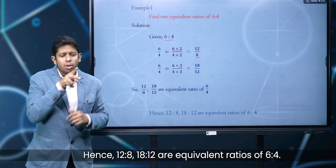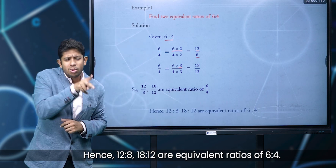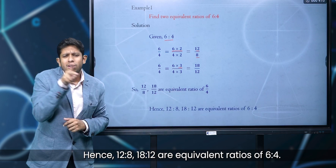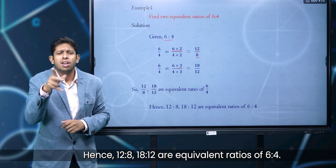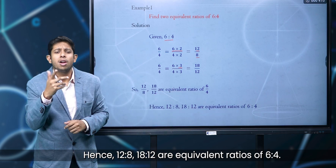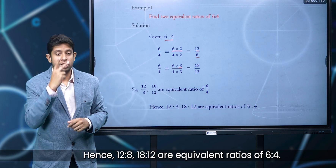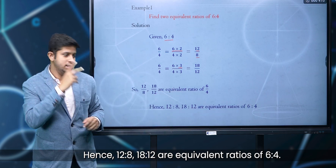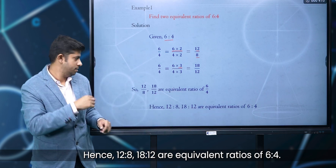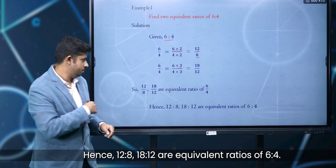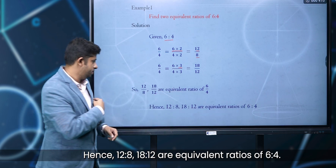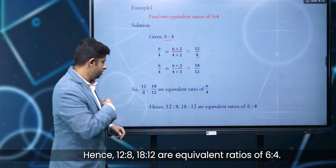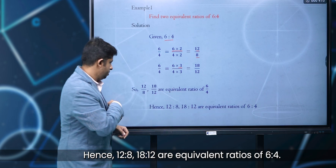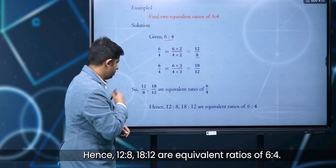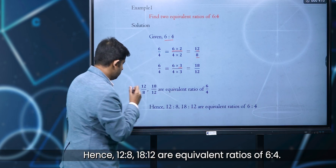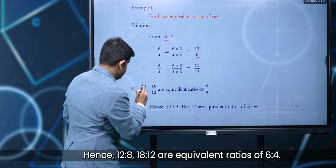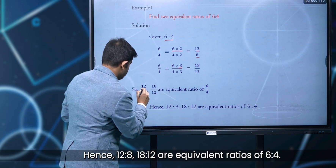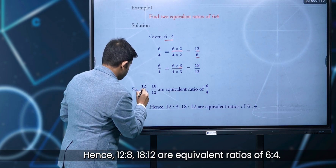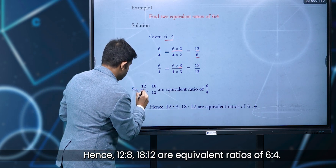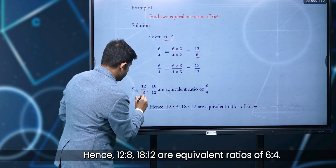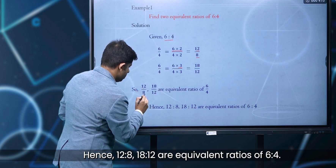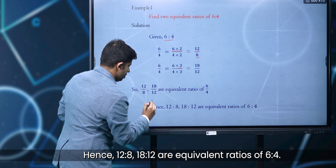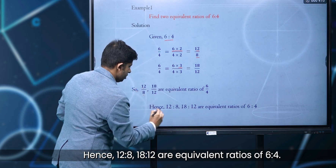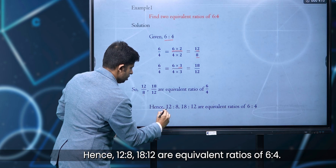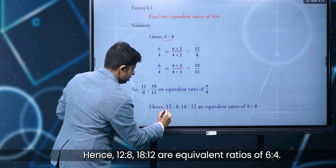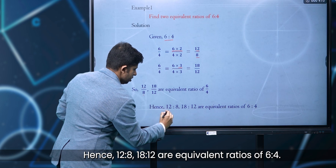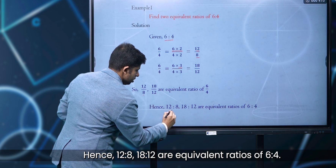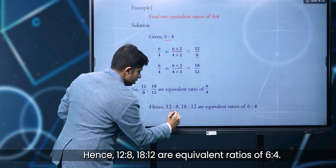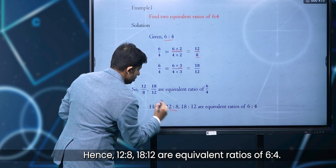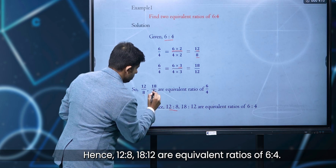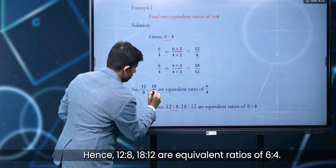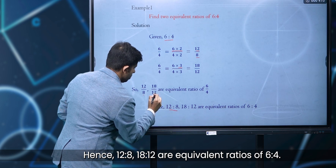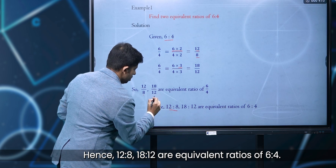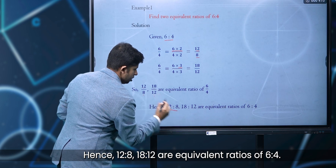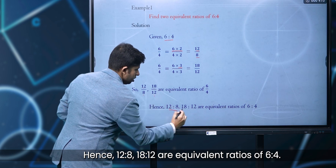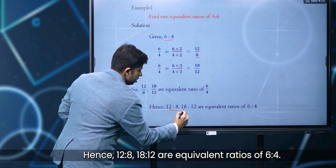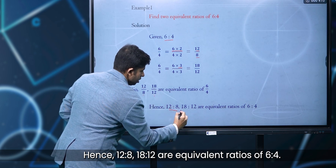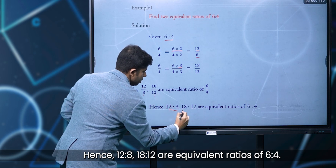Hence, 12:8, 18:12 are equivalent ratios of 6:4.